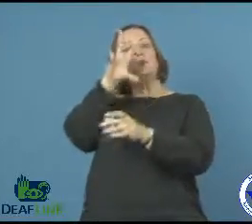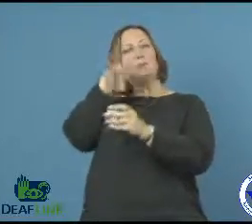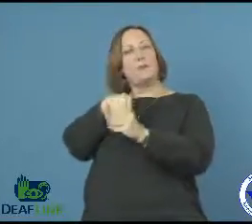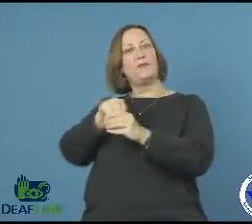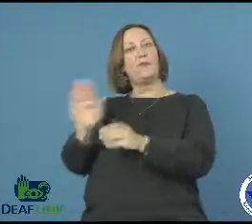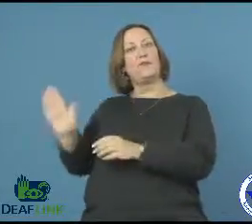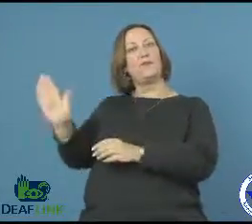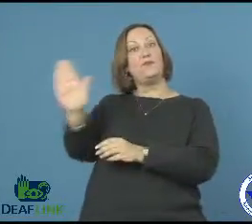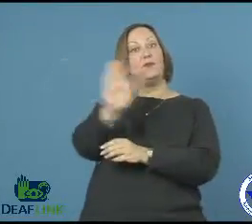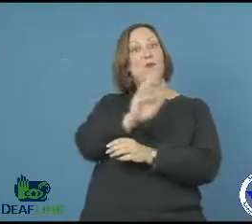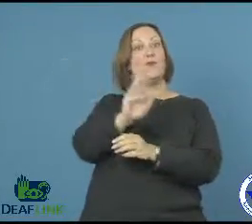emergency plan.